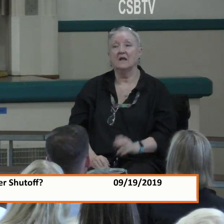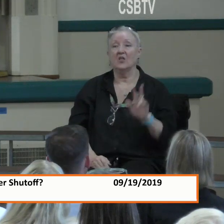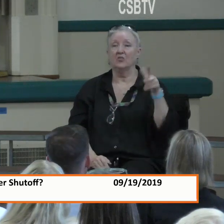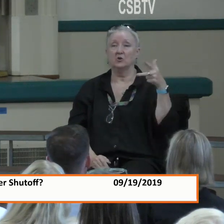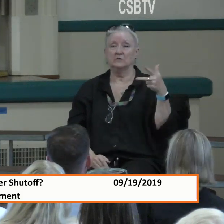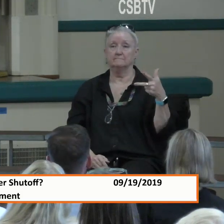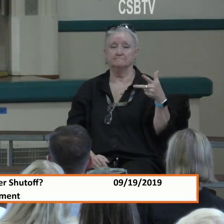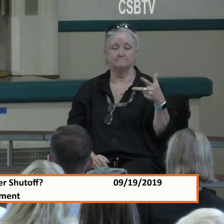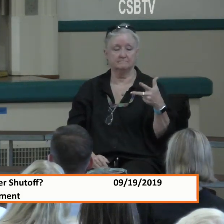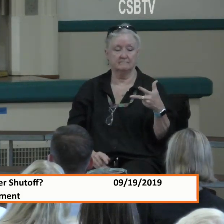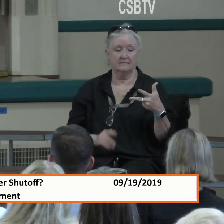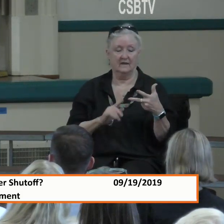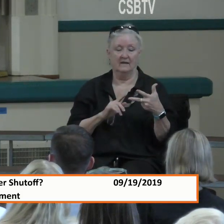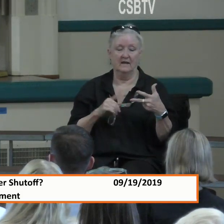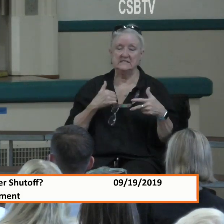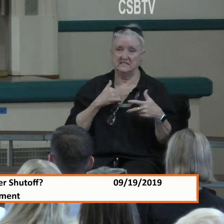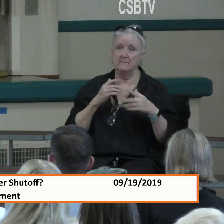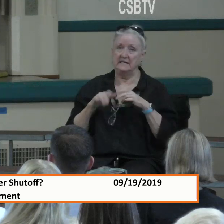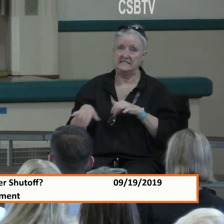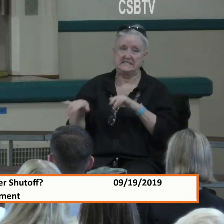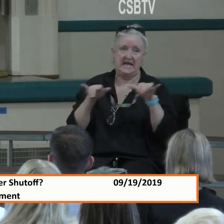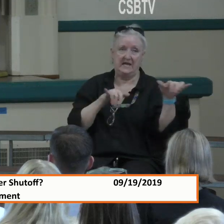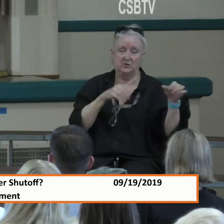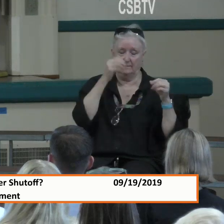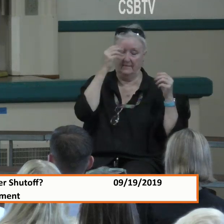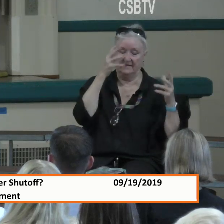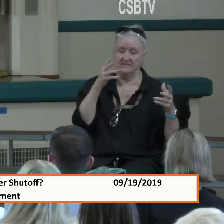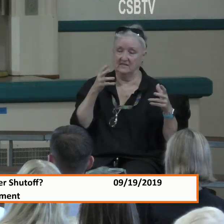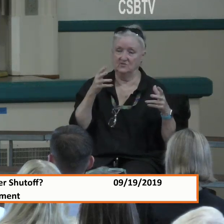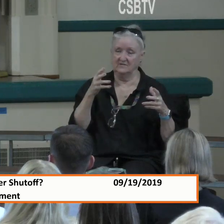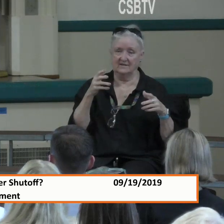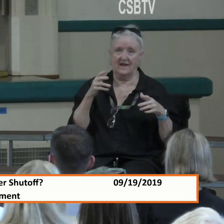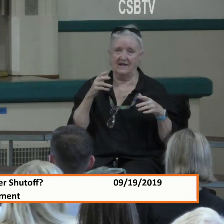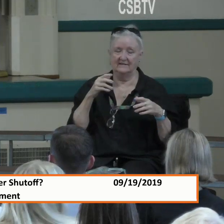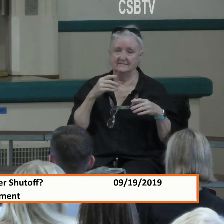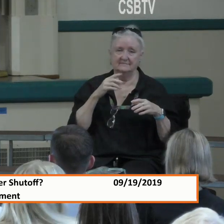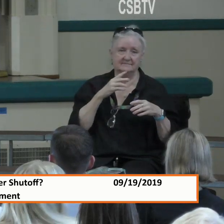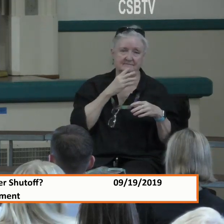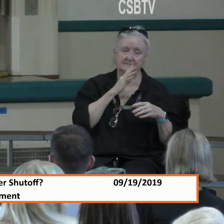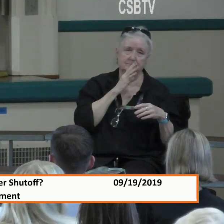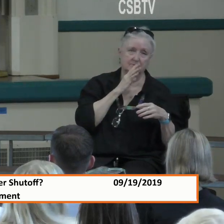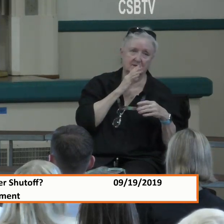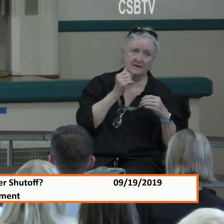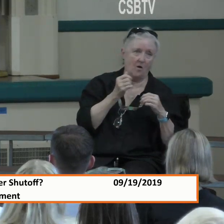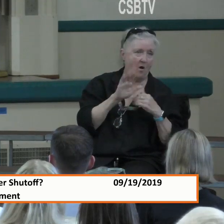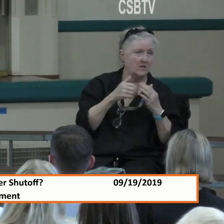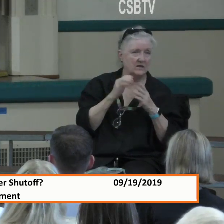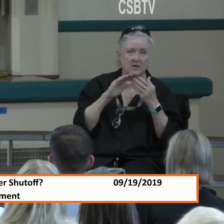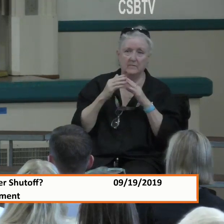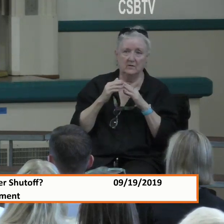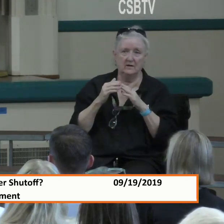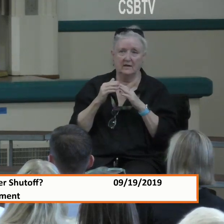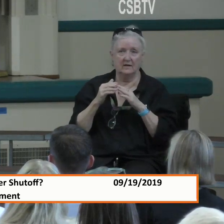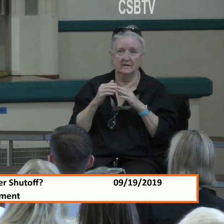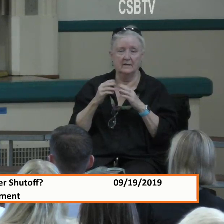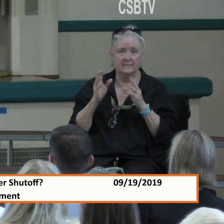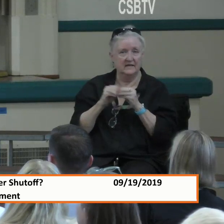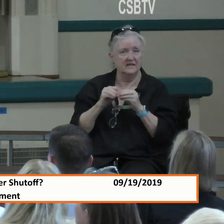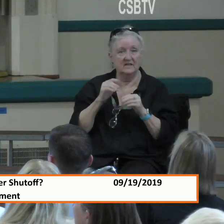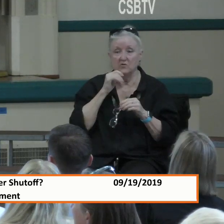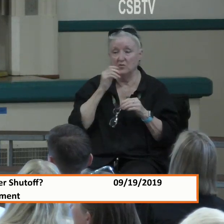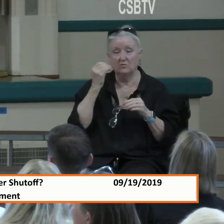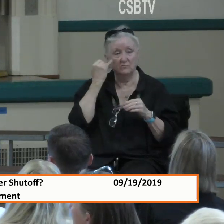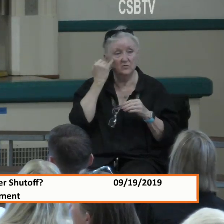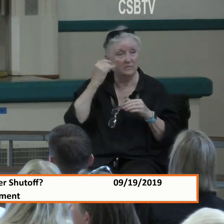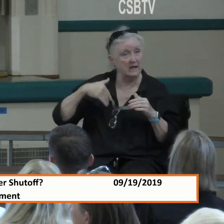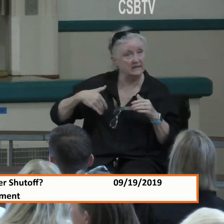Third, and this is my standard message that I deliver at all of these community meetings, if you haven't registered for emergency